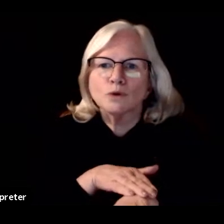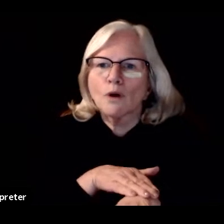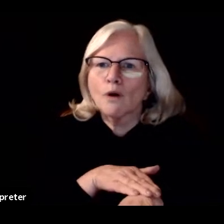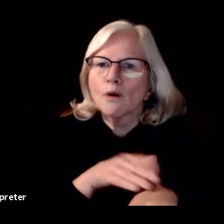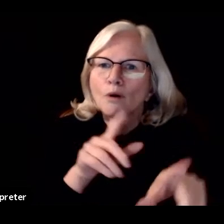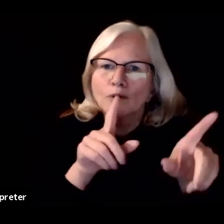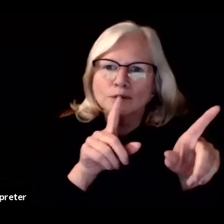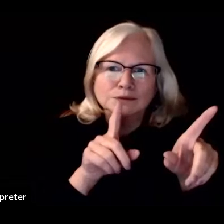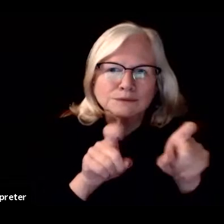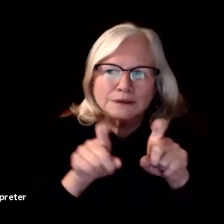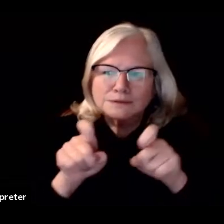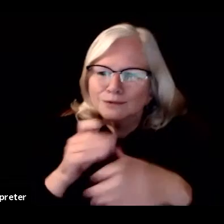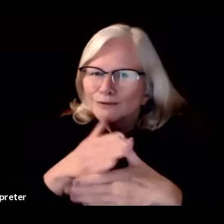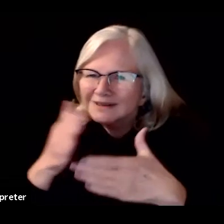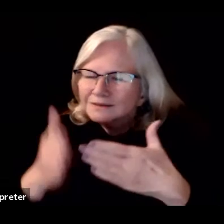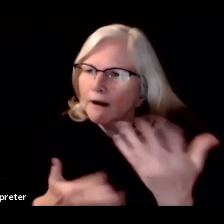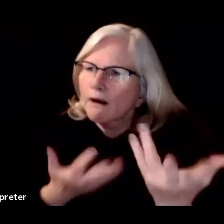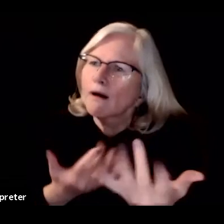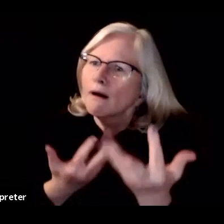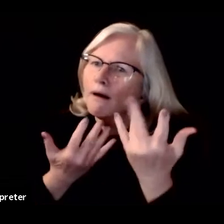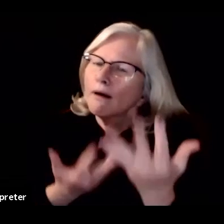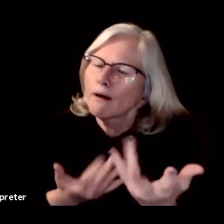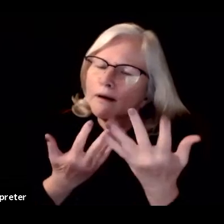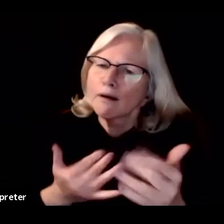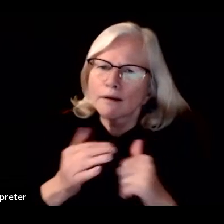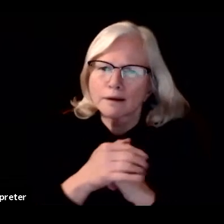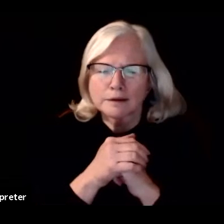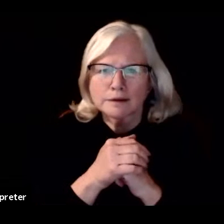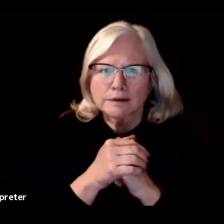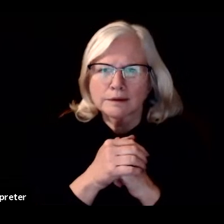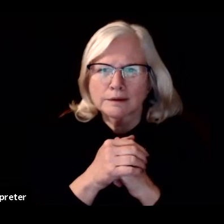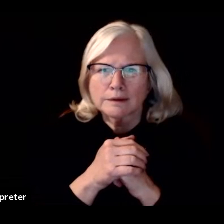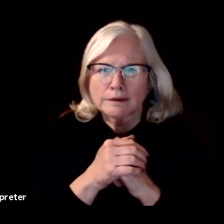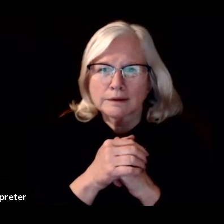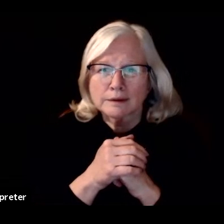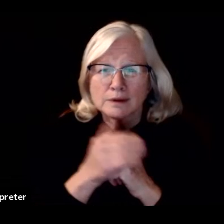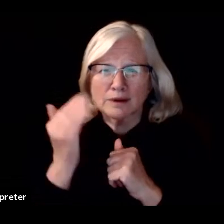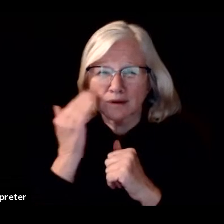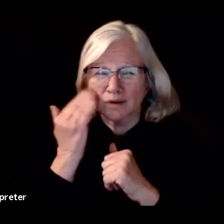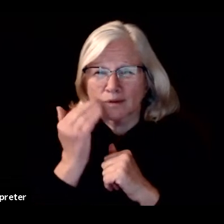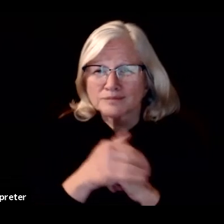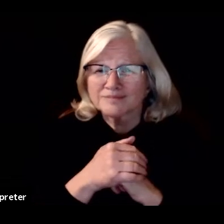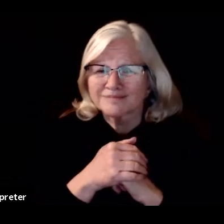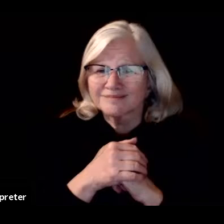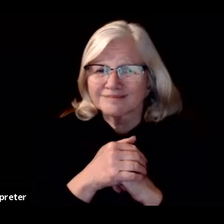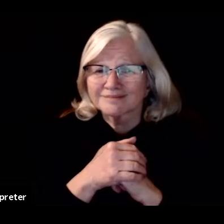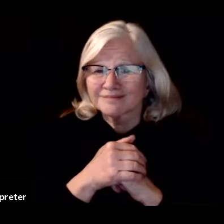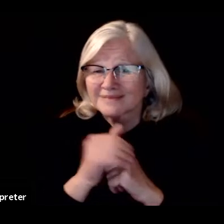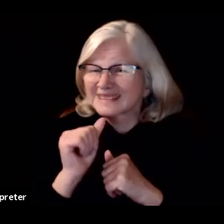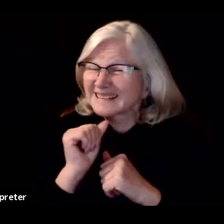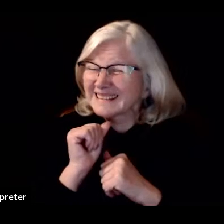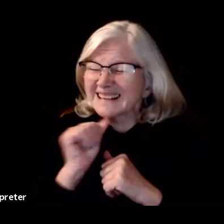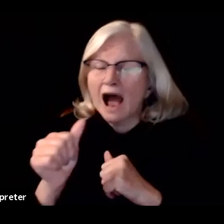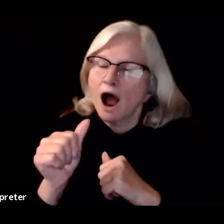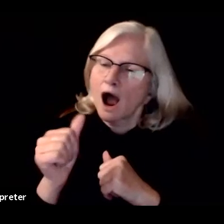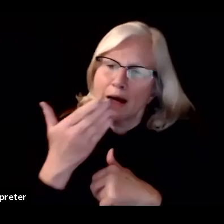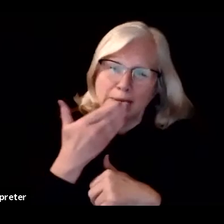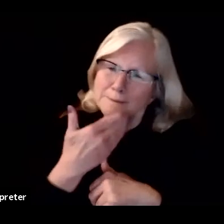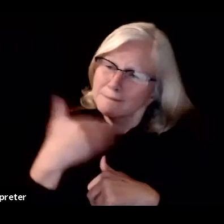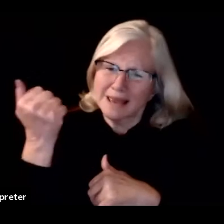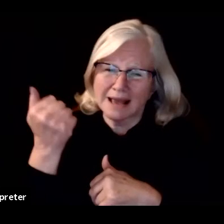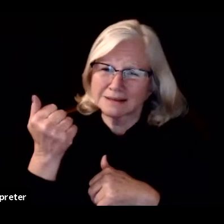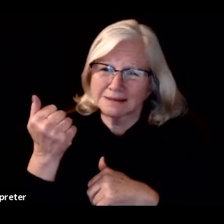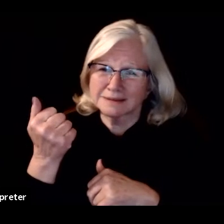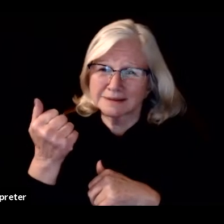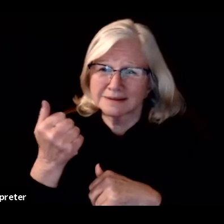time, if that's your situation, that's not good, and you're not terribly impressed to know, even though it's true that the